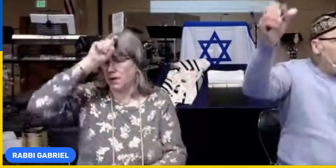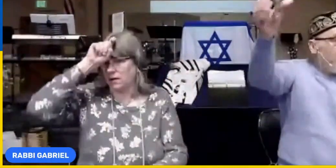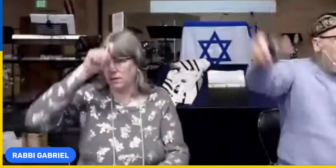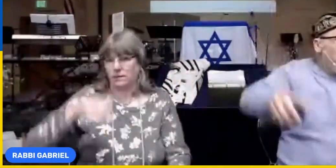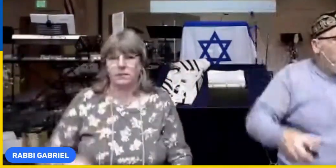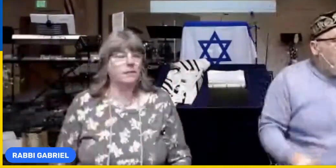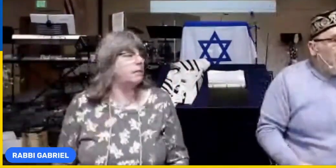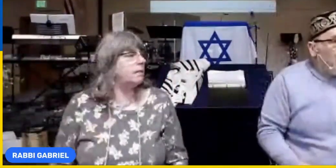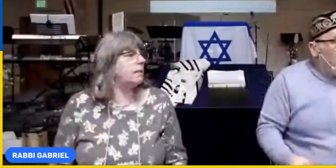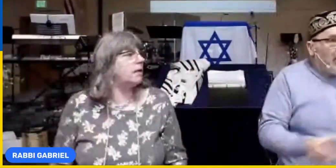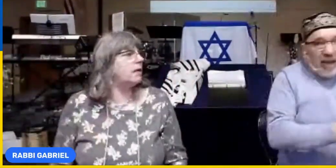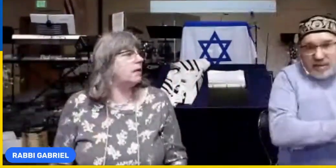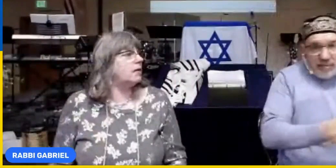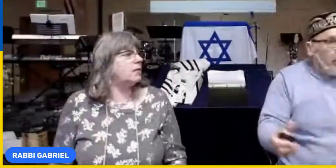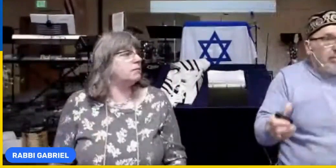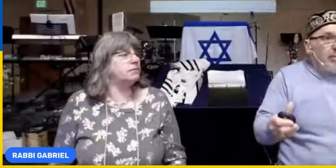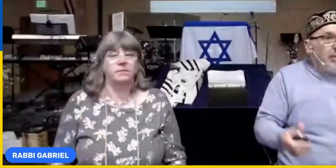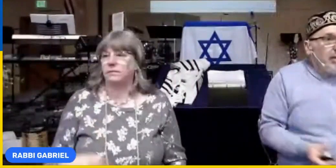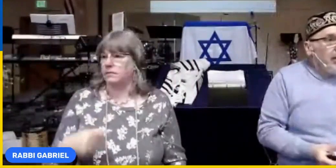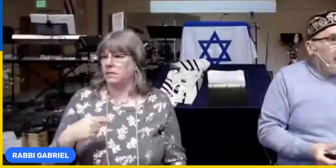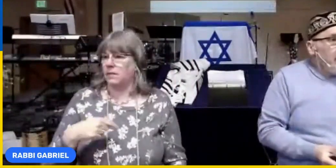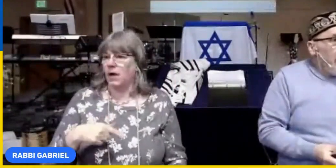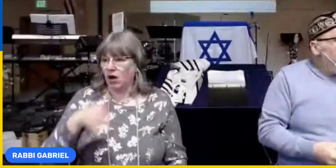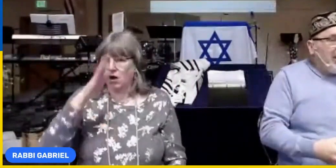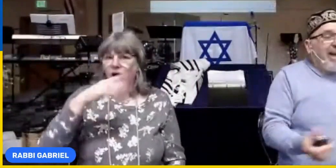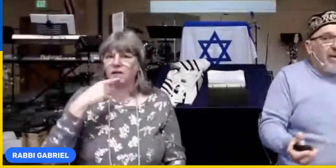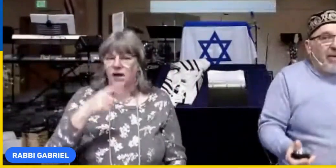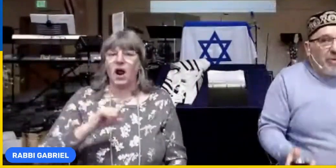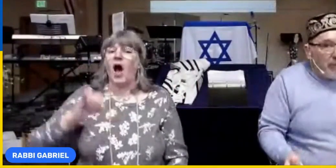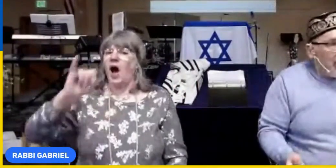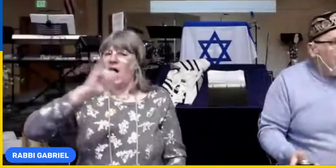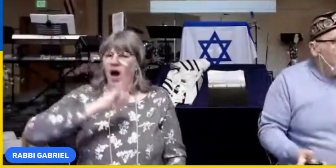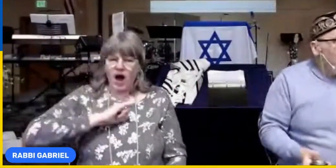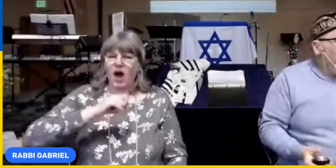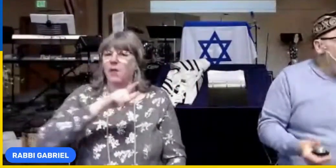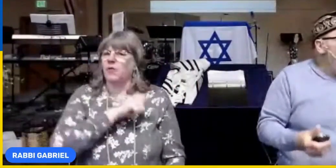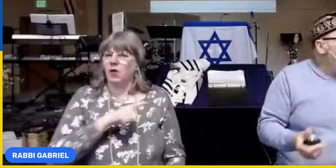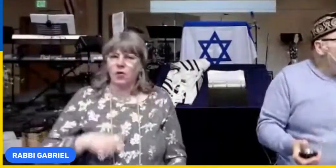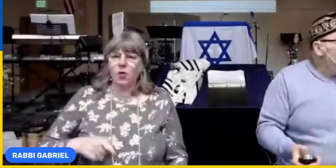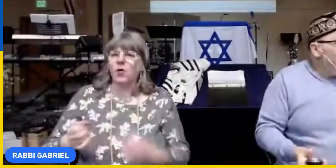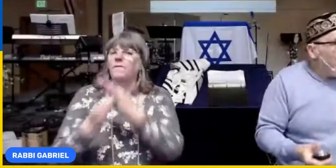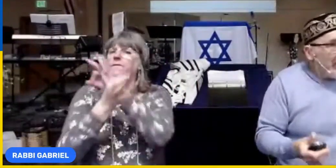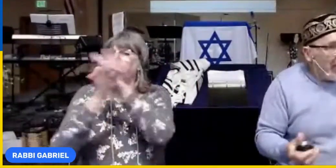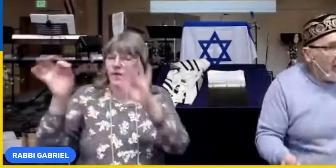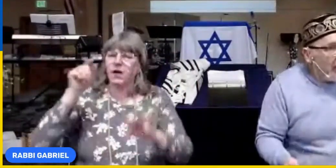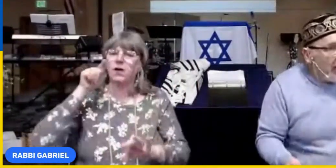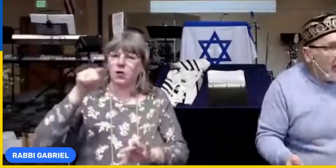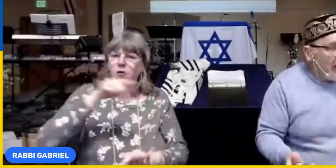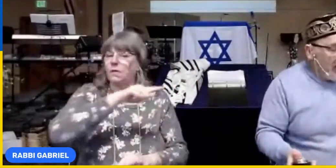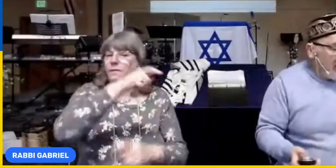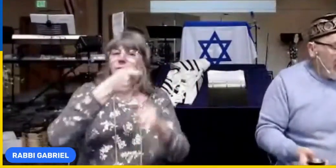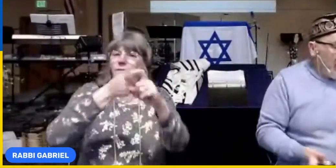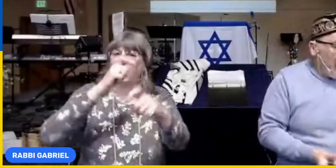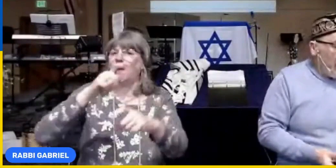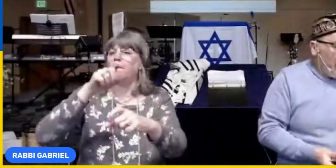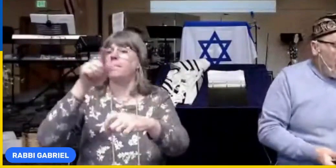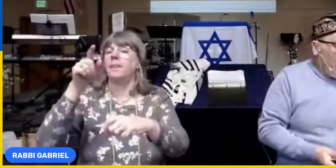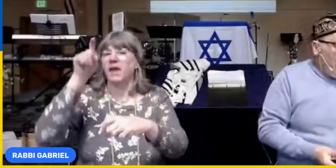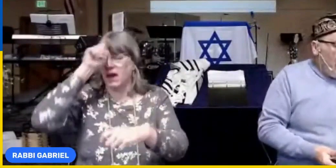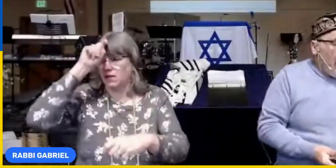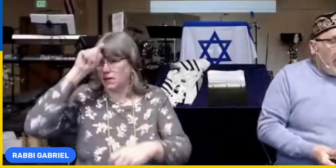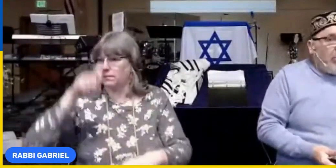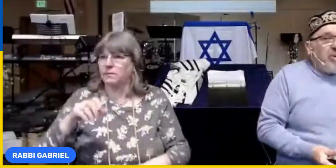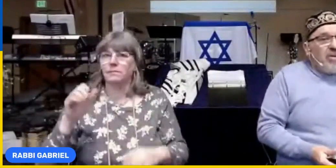I'm the Lord who freed you from Egypt. It's like, every Saturday we read it, we remember it, every Saturday, you